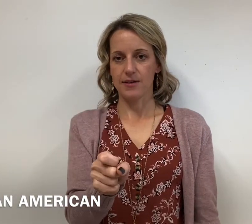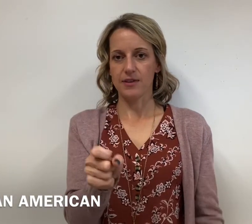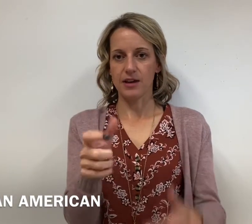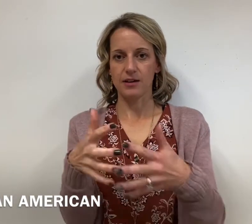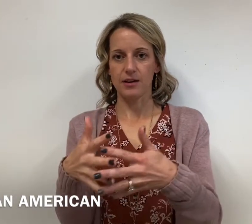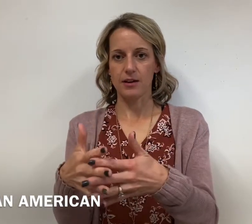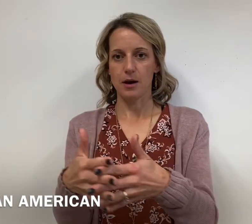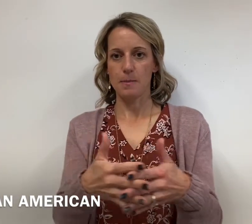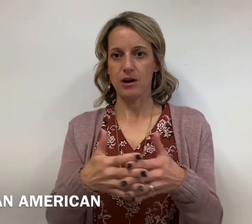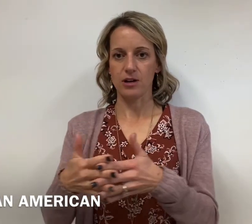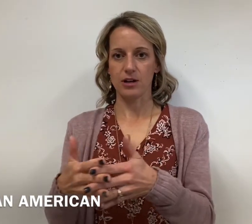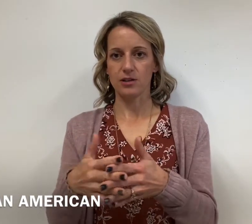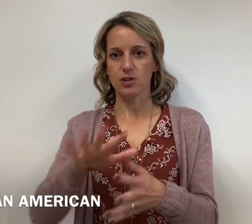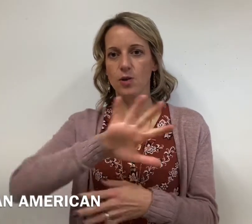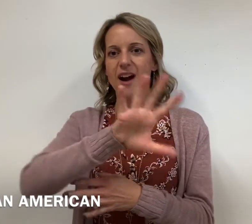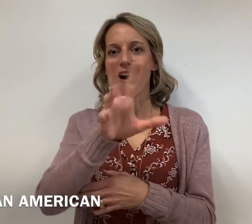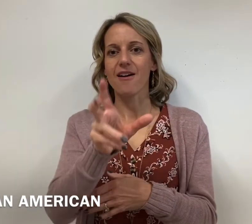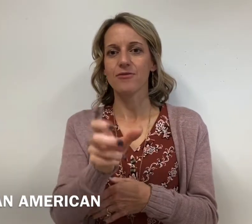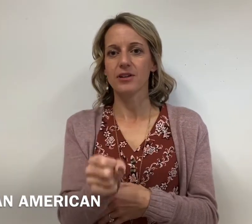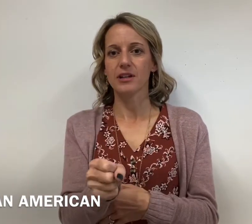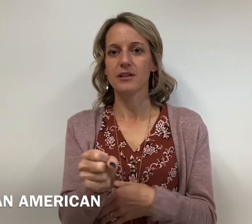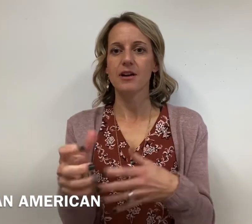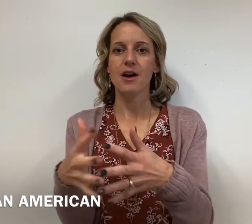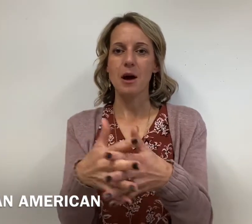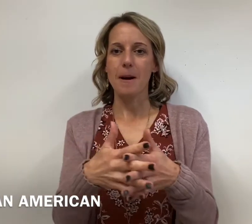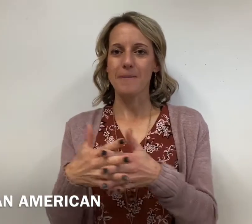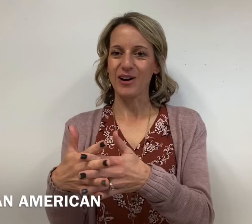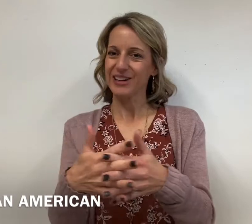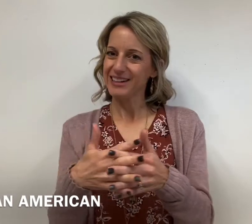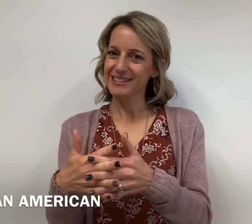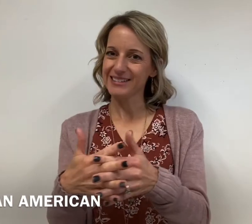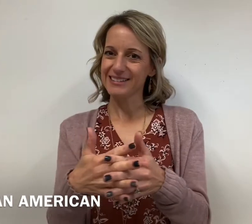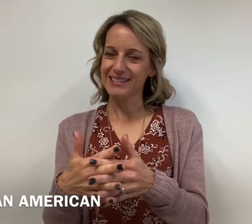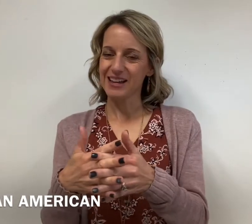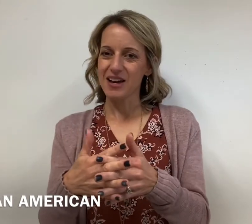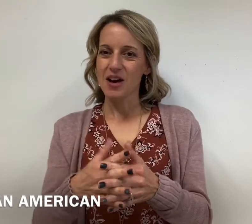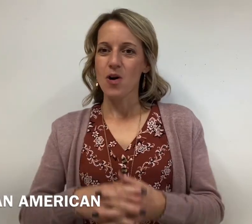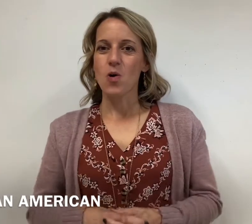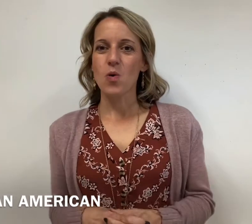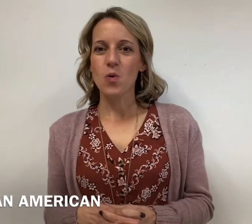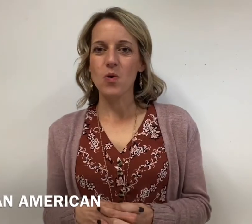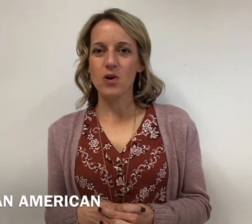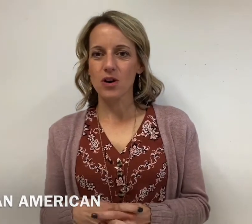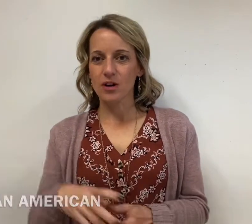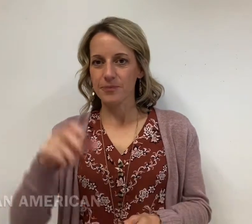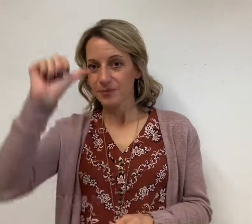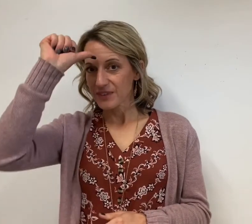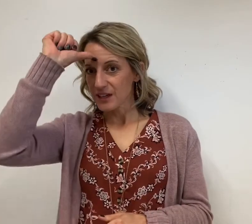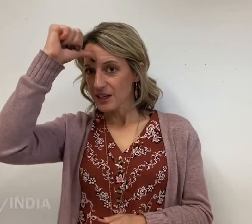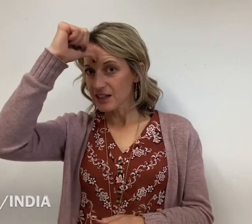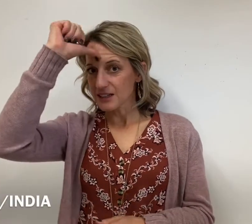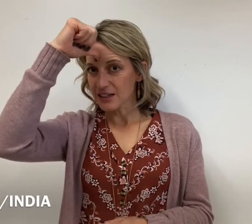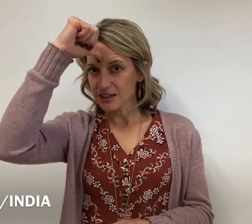then America. So African American. Or Indian,